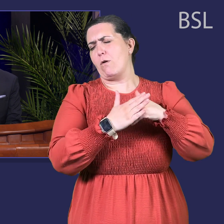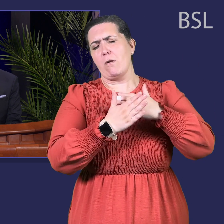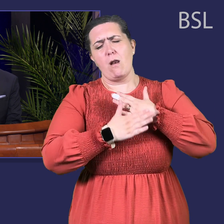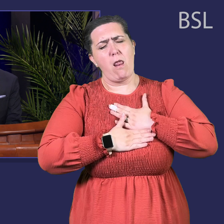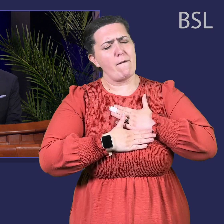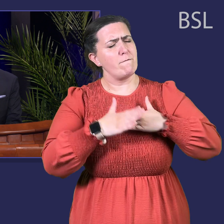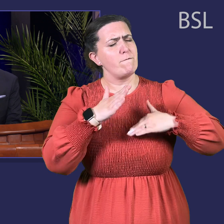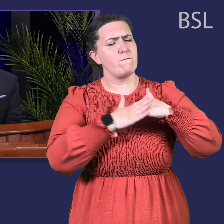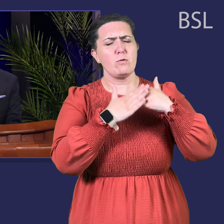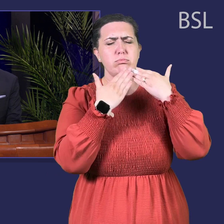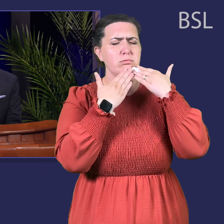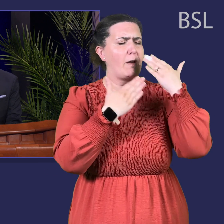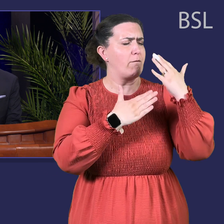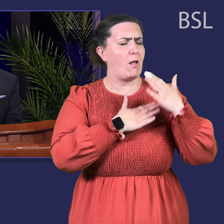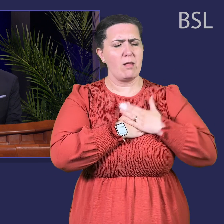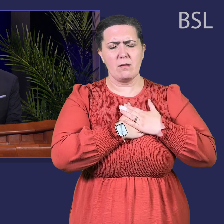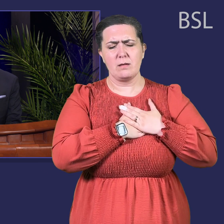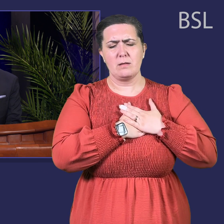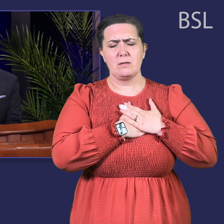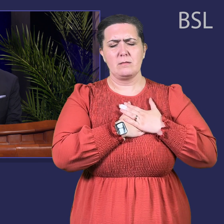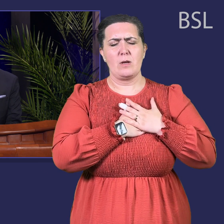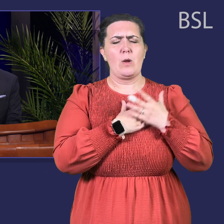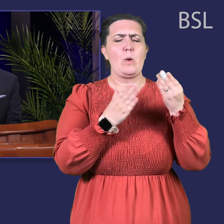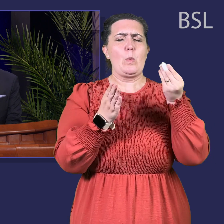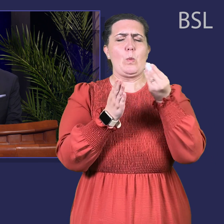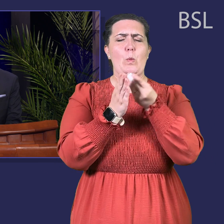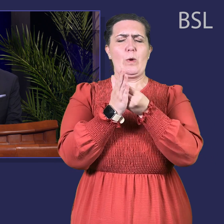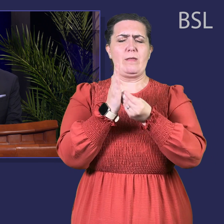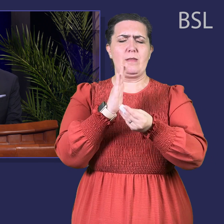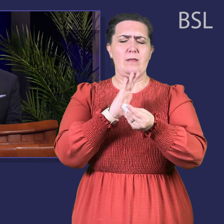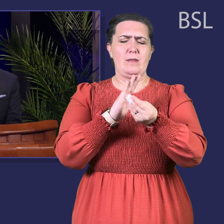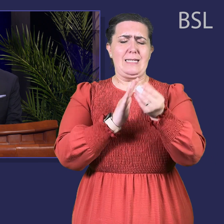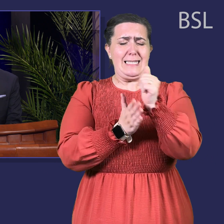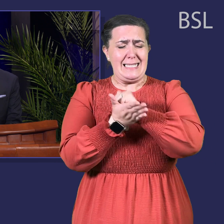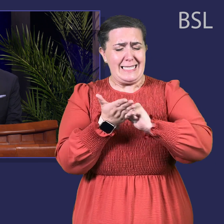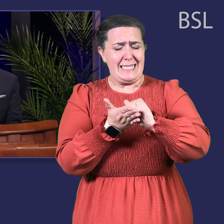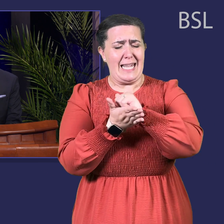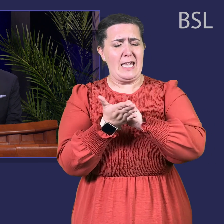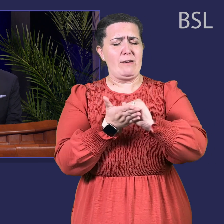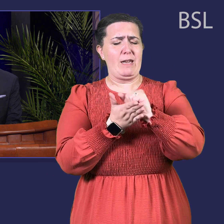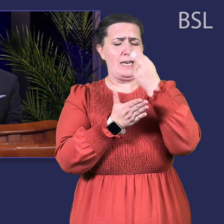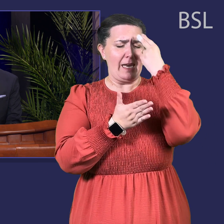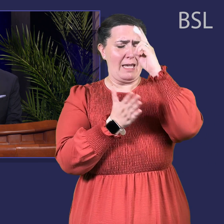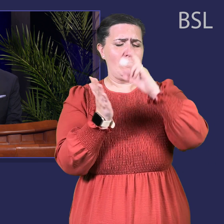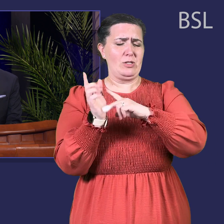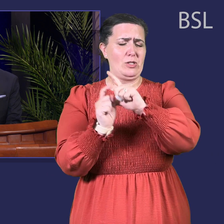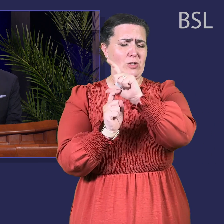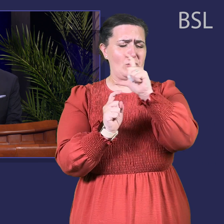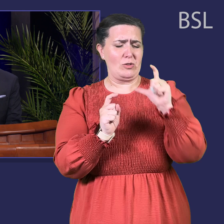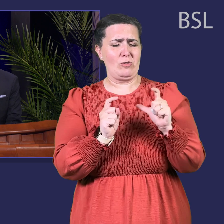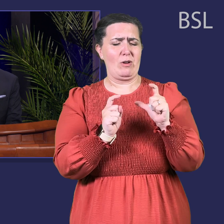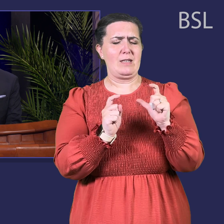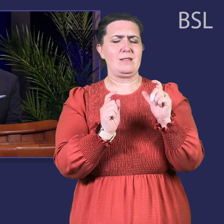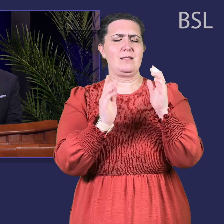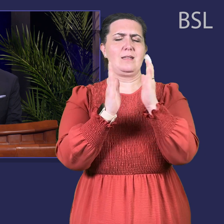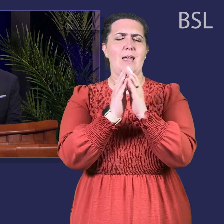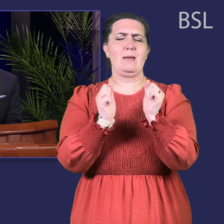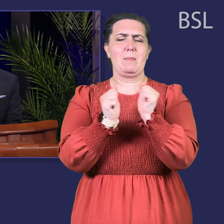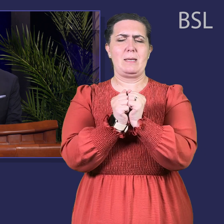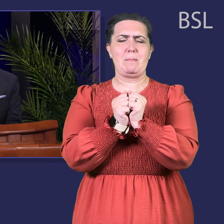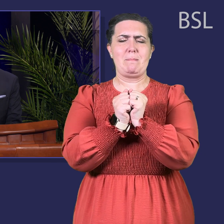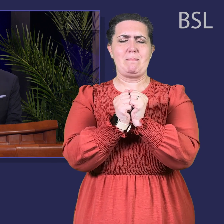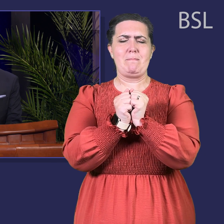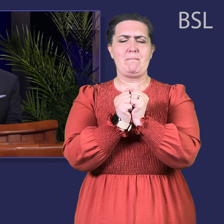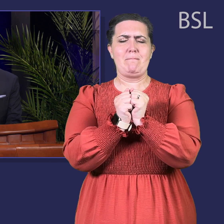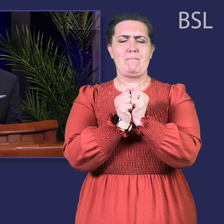much love and gratitude in our hearts, and we do so in the sacred name of our Savior Redeemer, Jesus